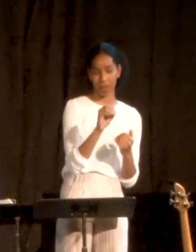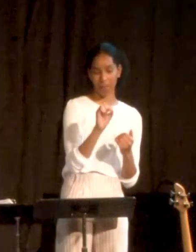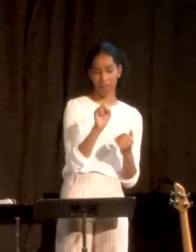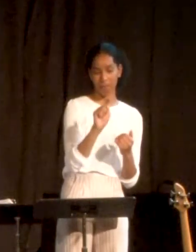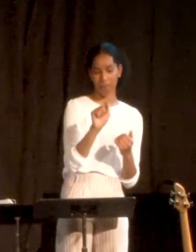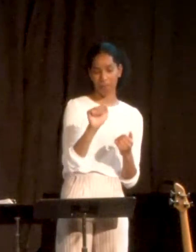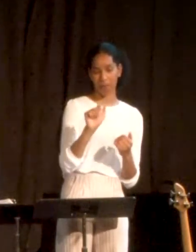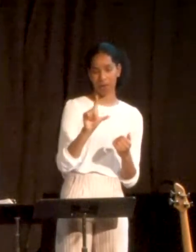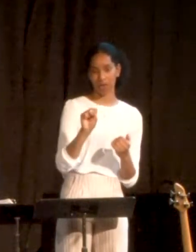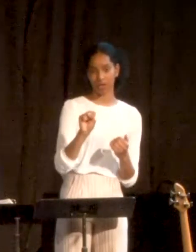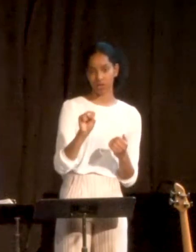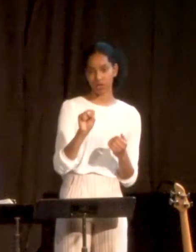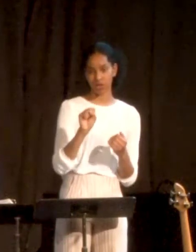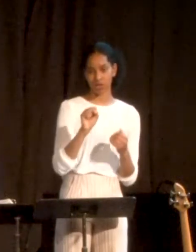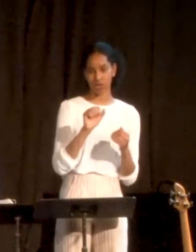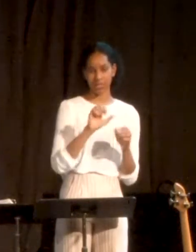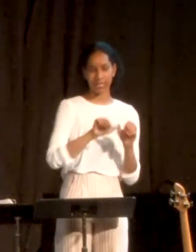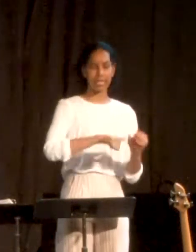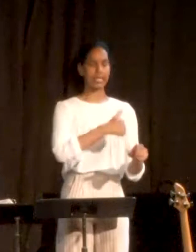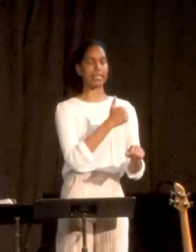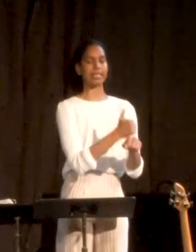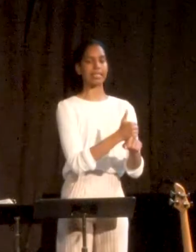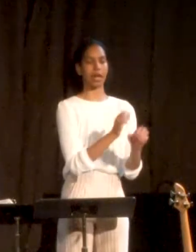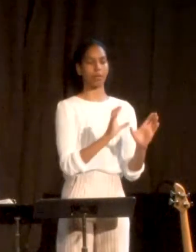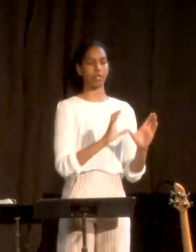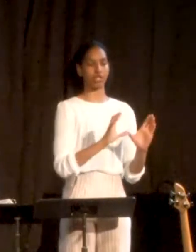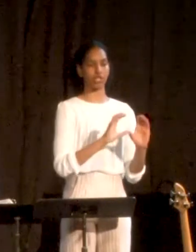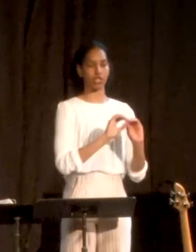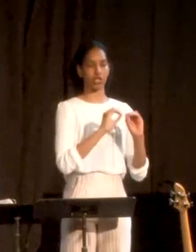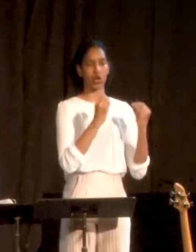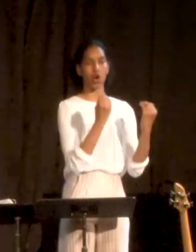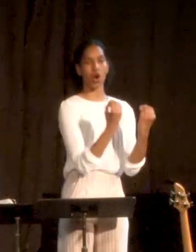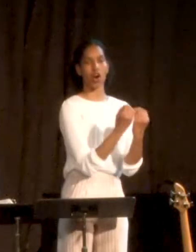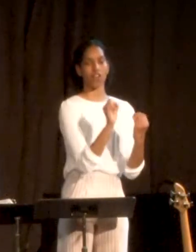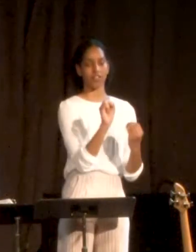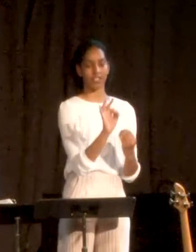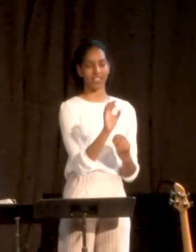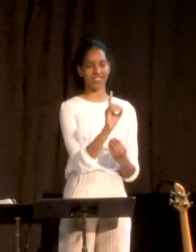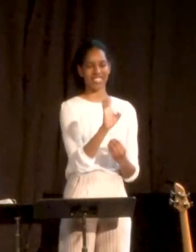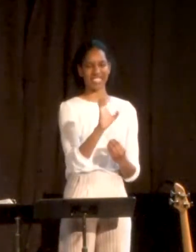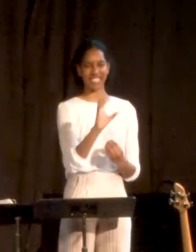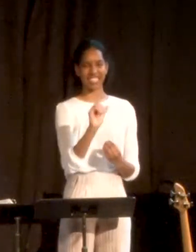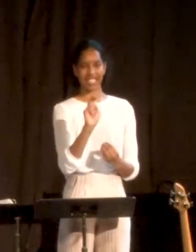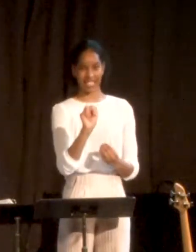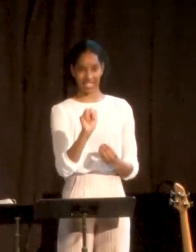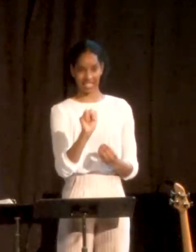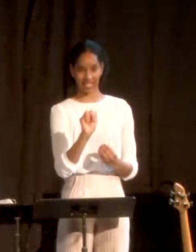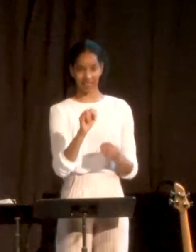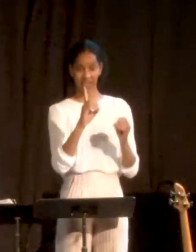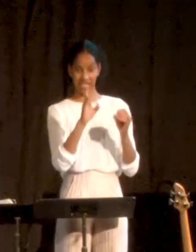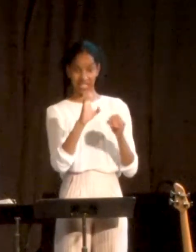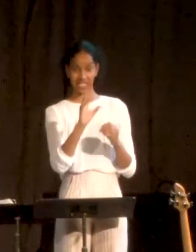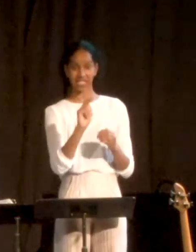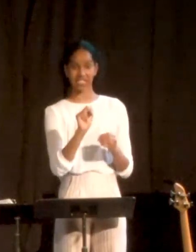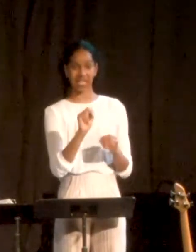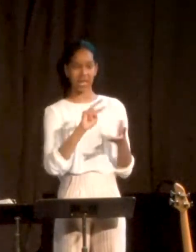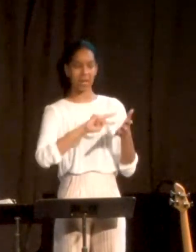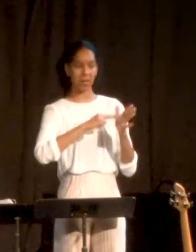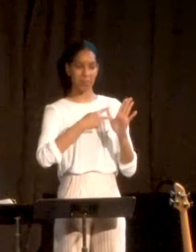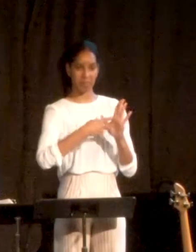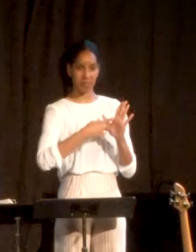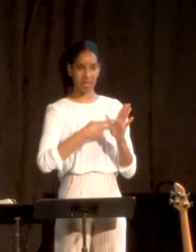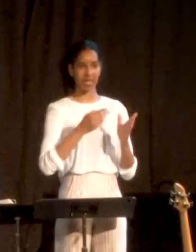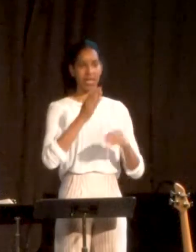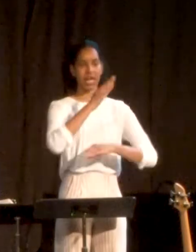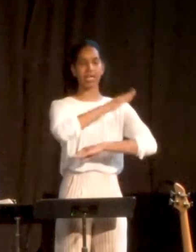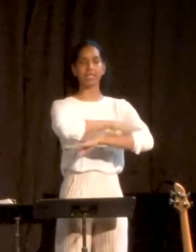of deacon, entrusted with waiting tables. That's what deacon means, is a table